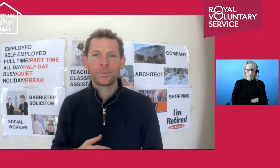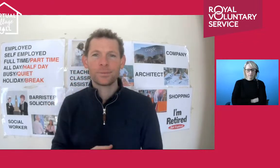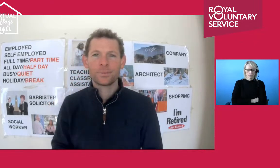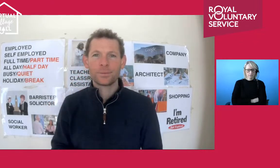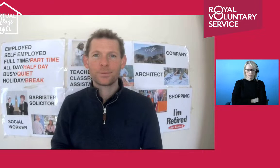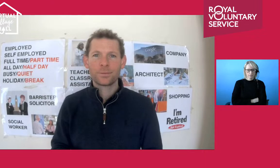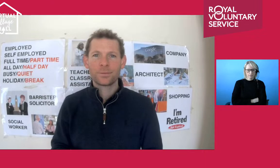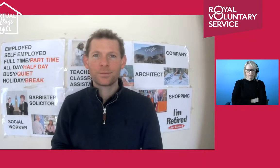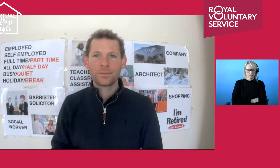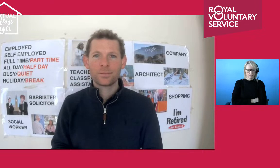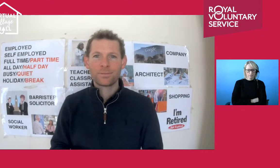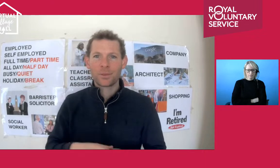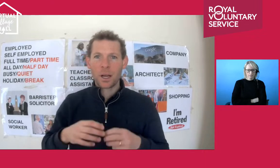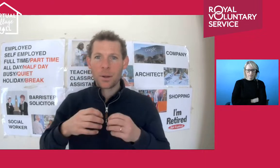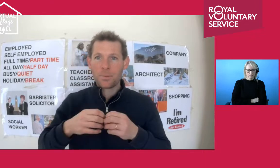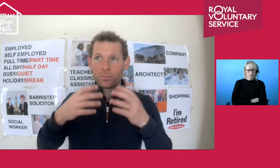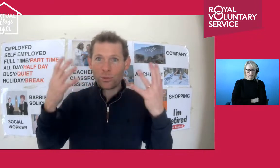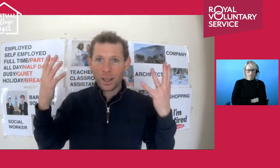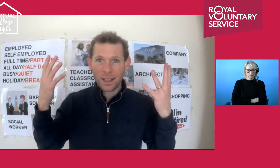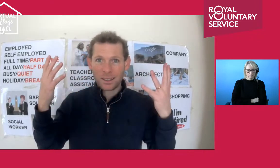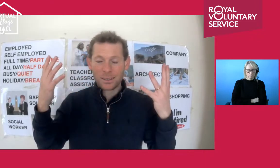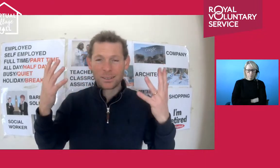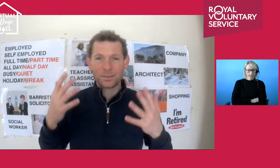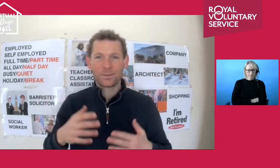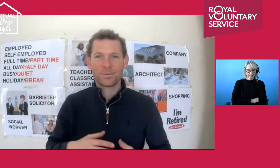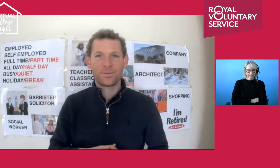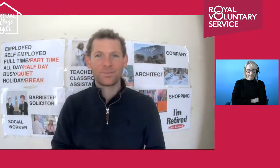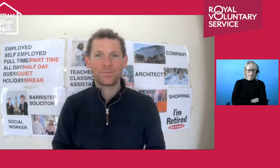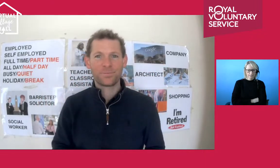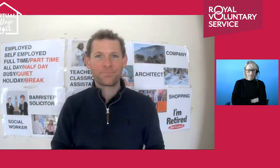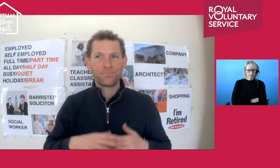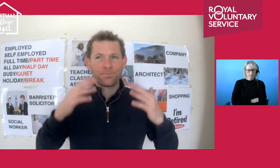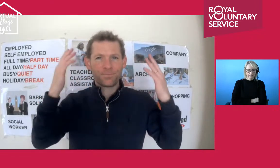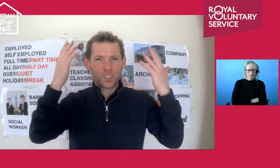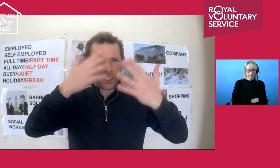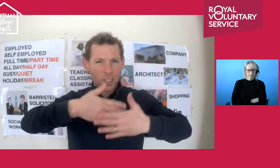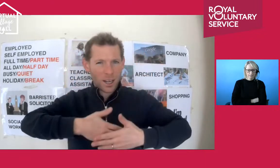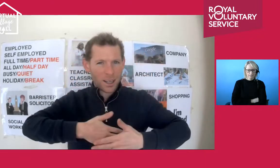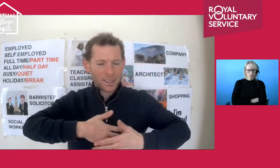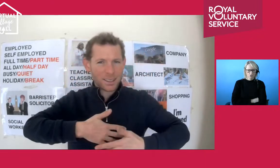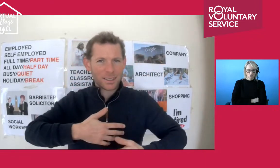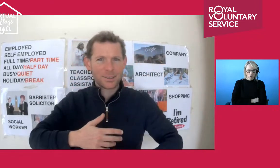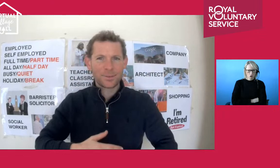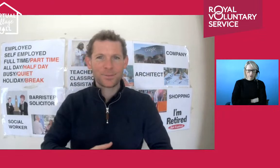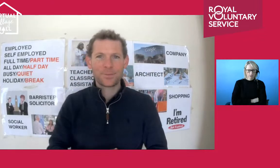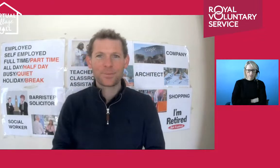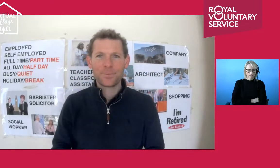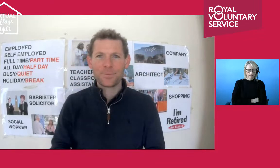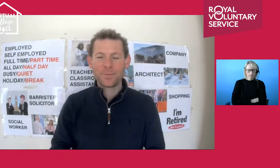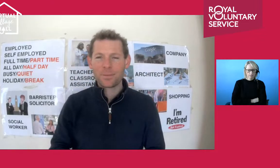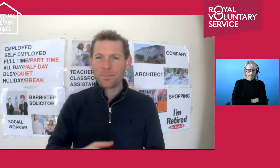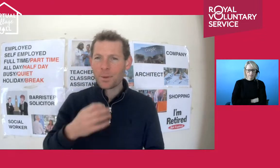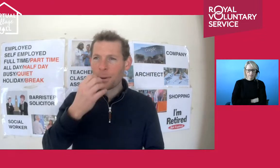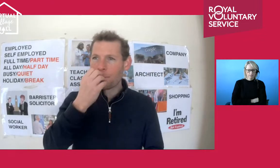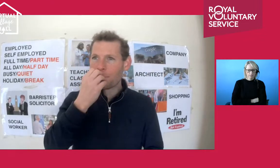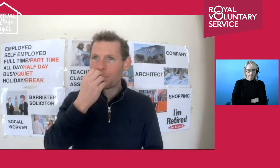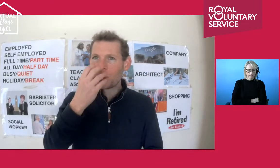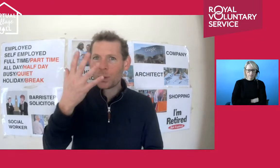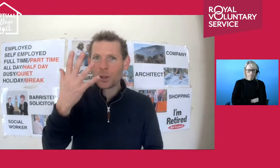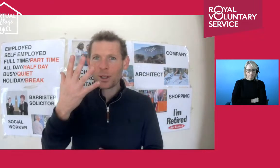hot, bright, dark.